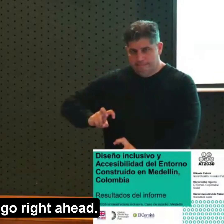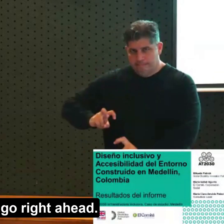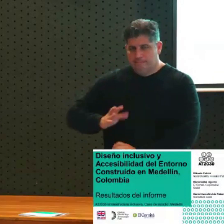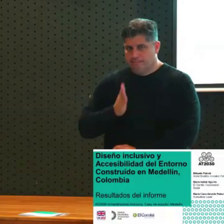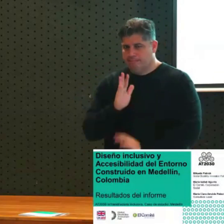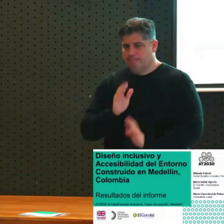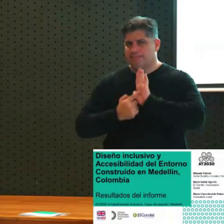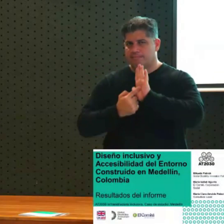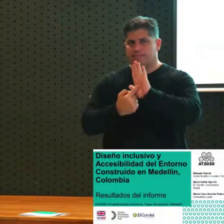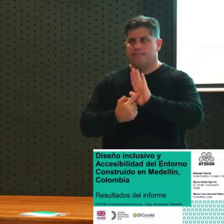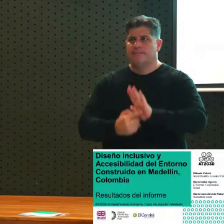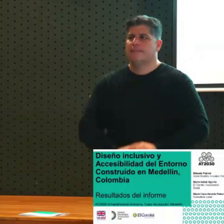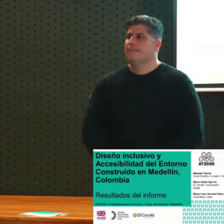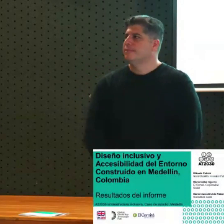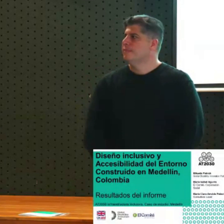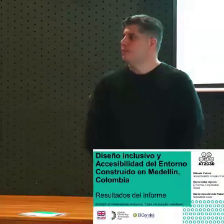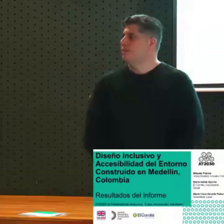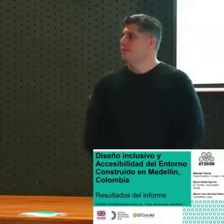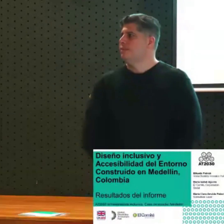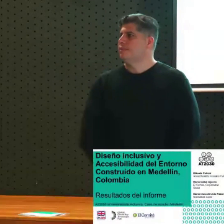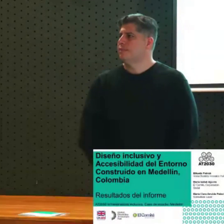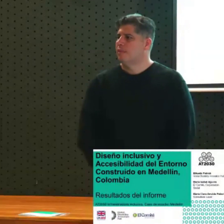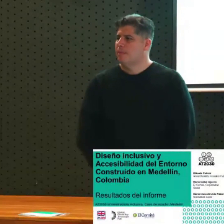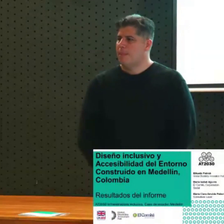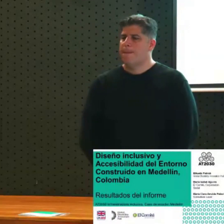please go right ahead.